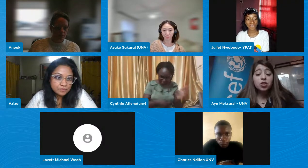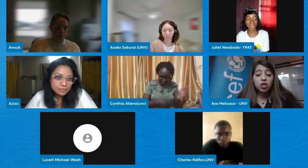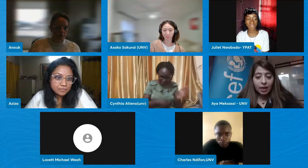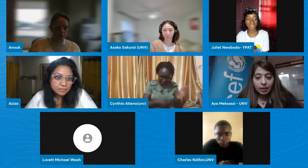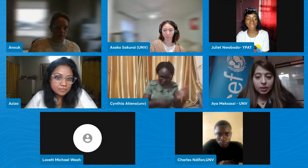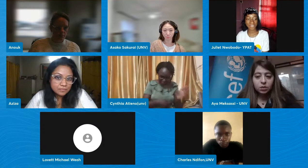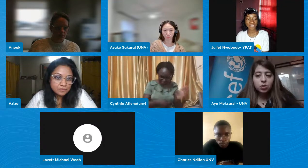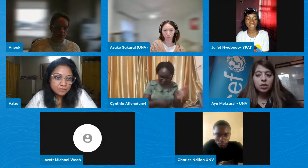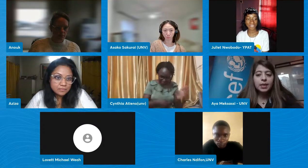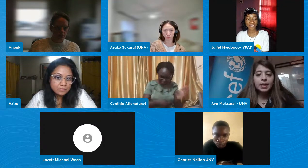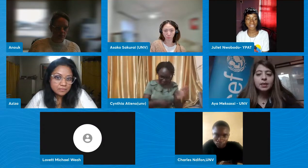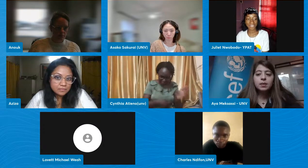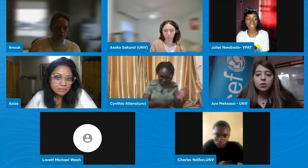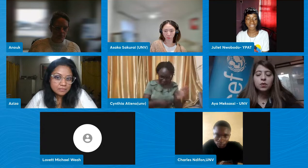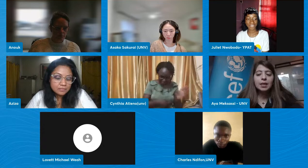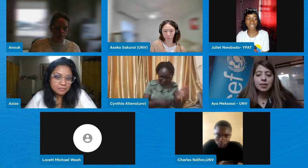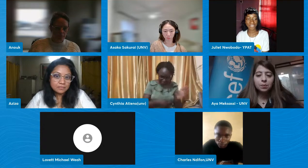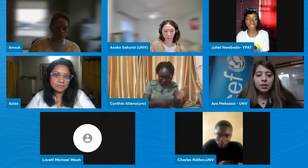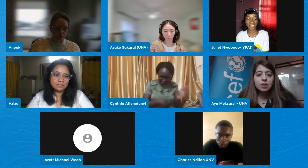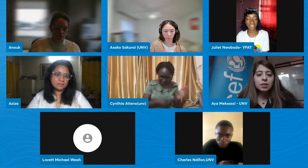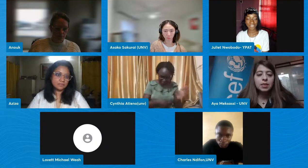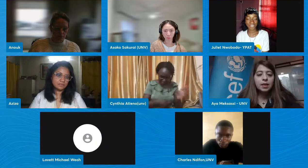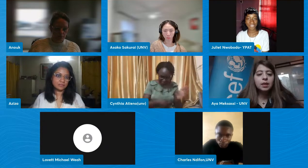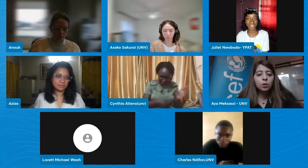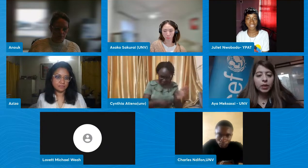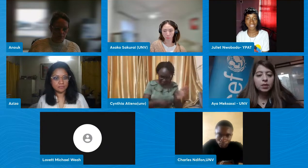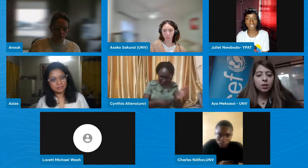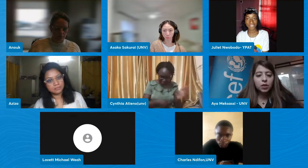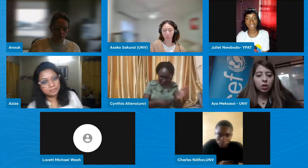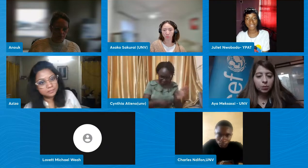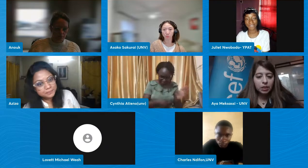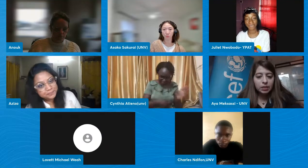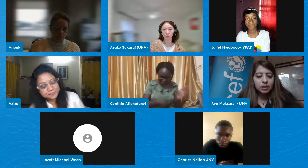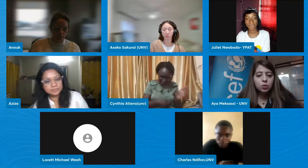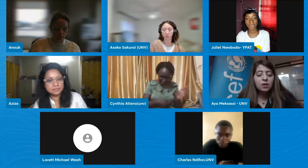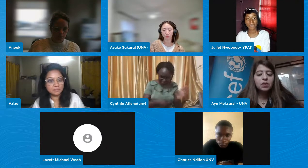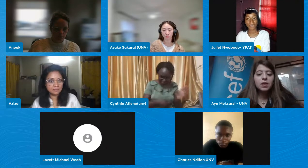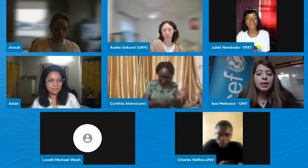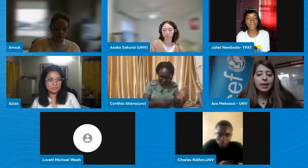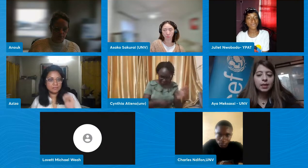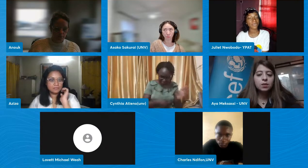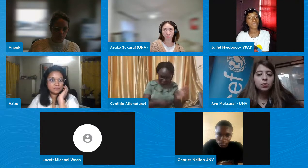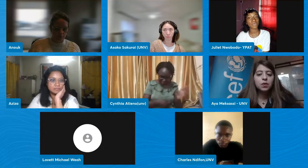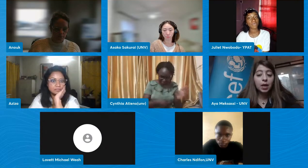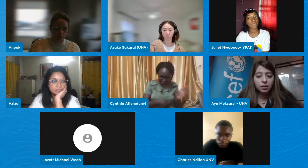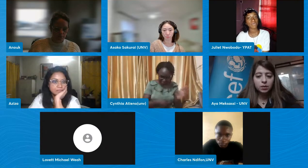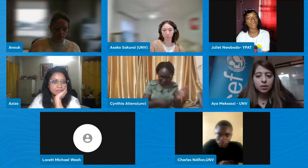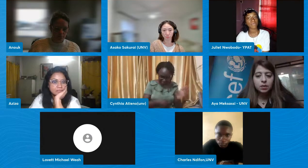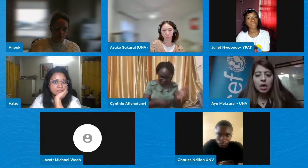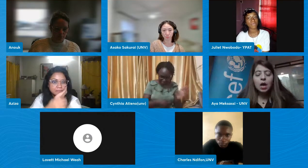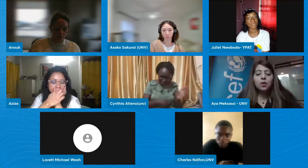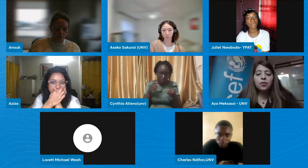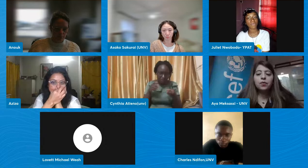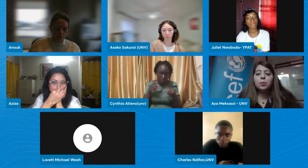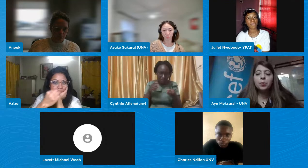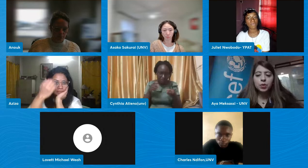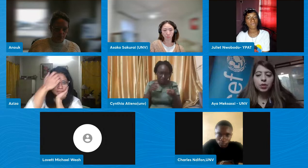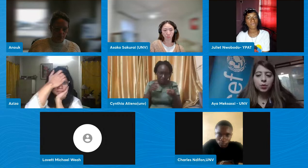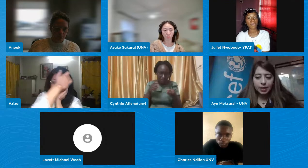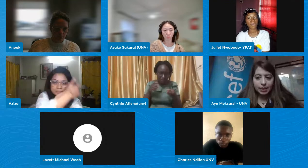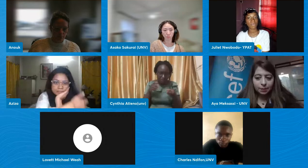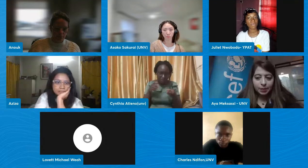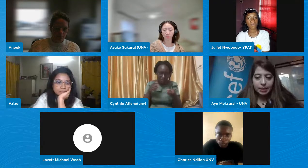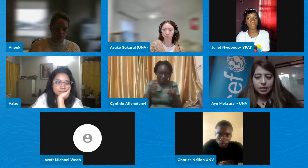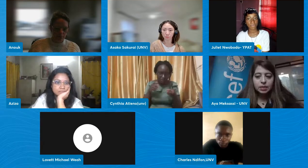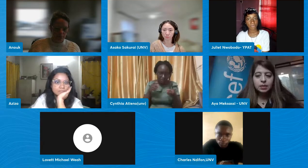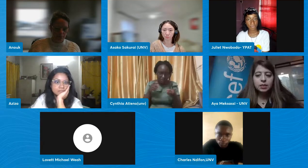We have also the challenge related to the acceptance and awareness of the community to everything related to the rights of persons